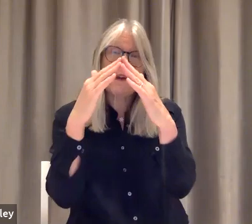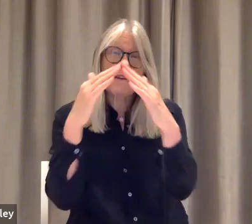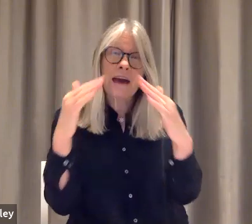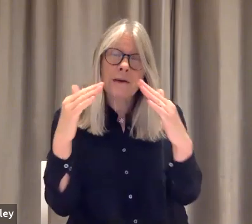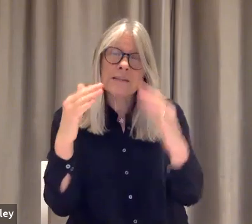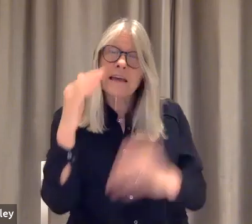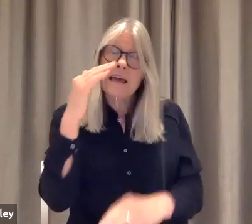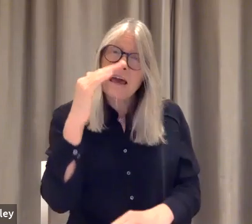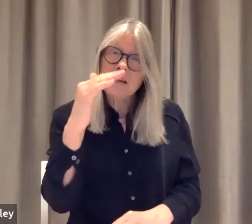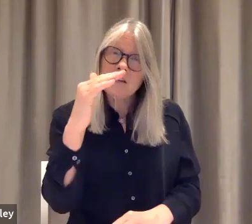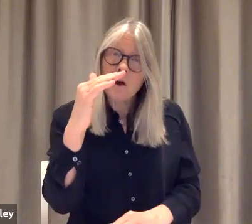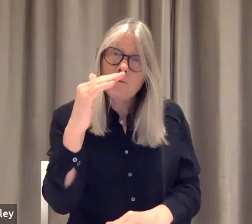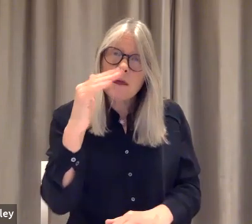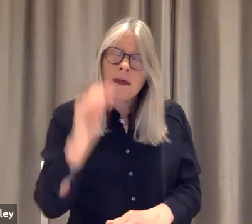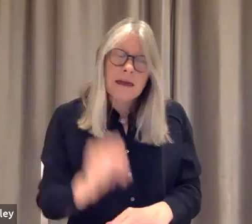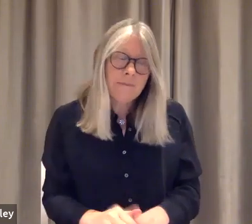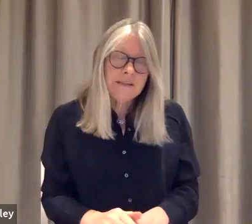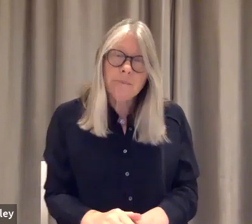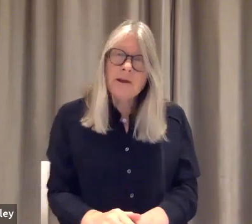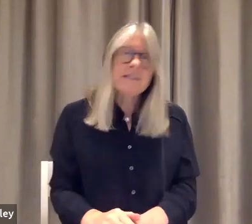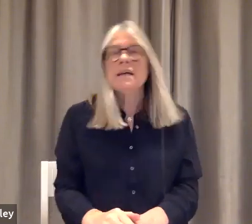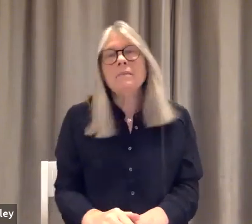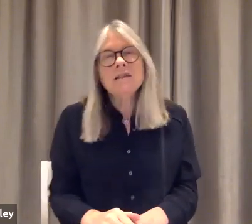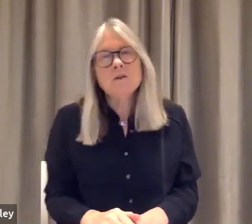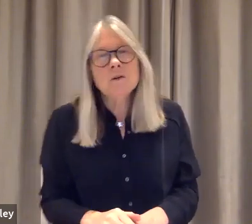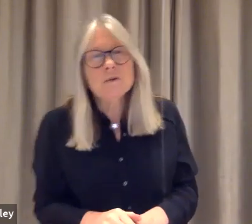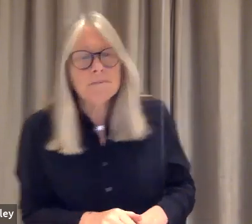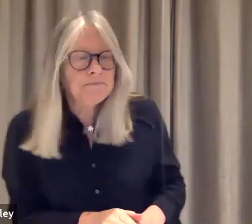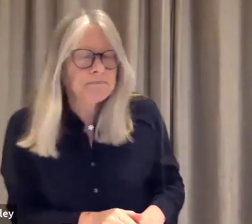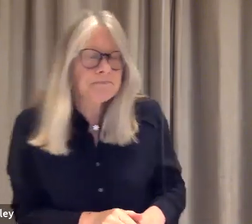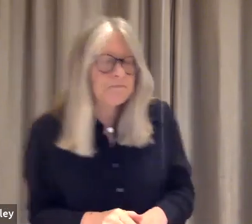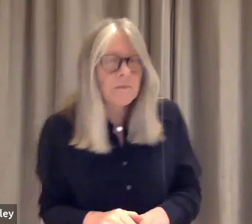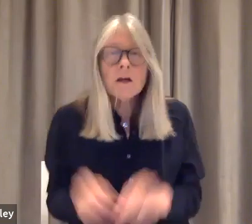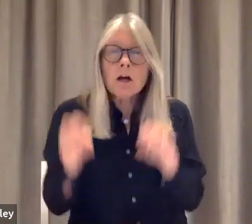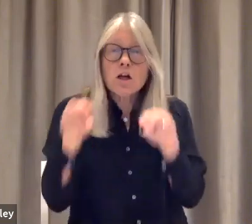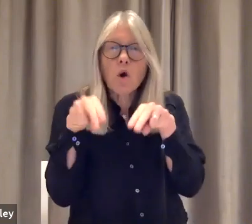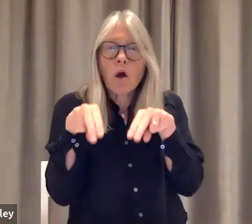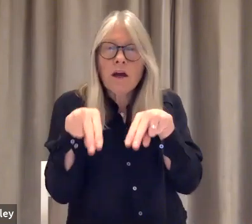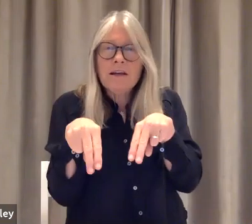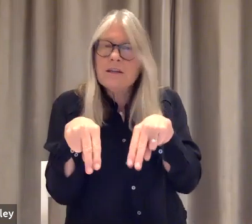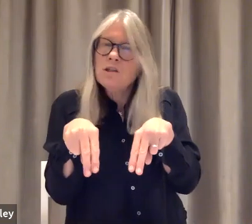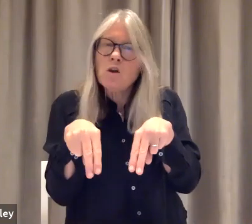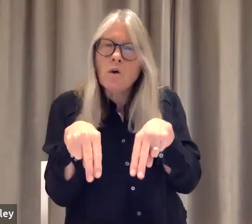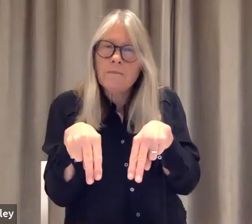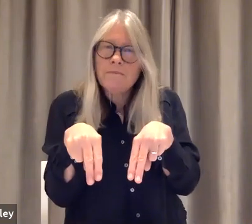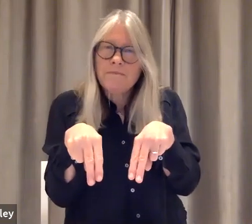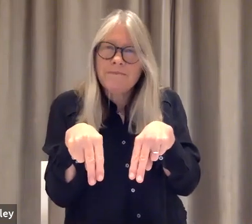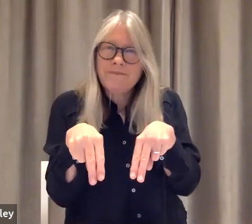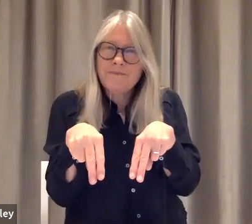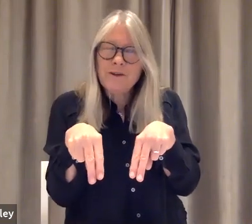that house and home can be separated, then please do use them. Dog, dog. Good. All the